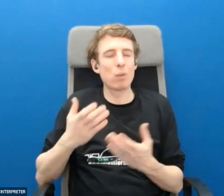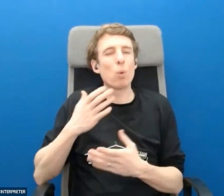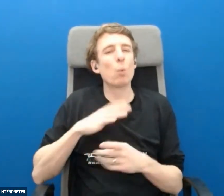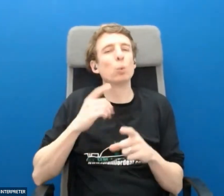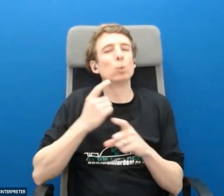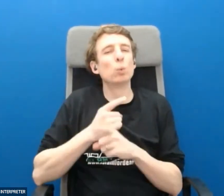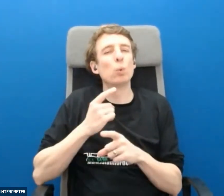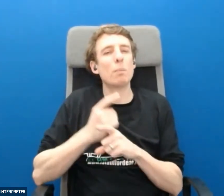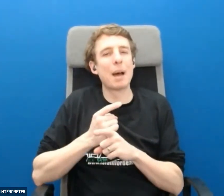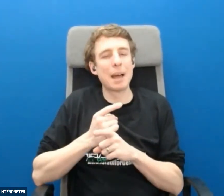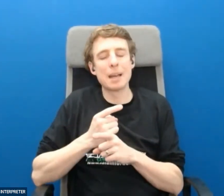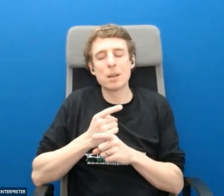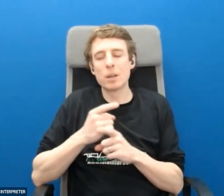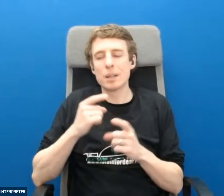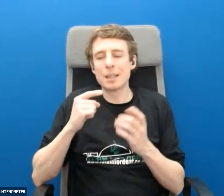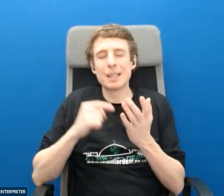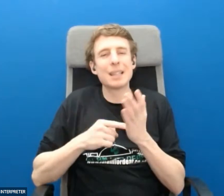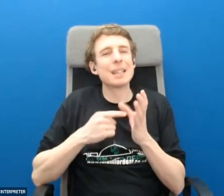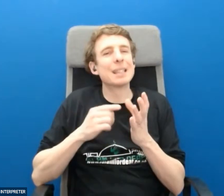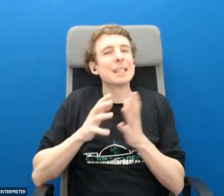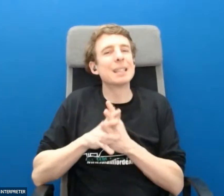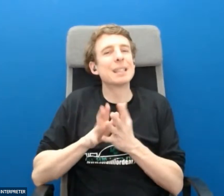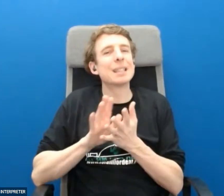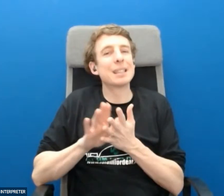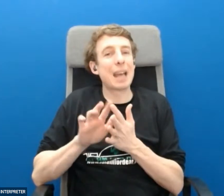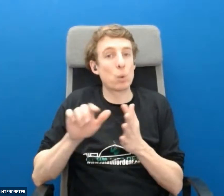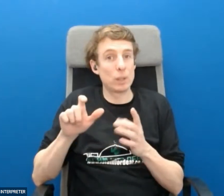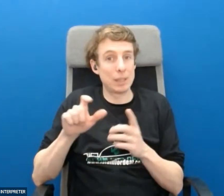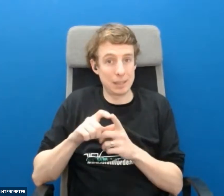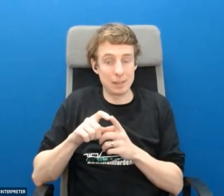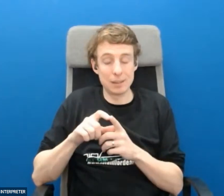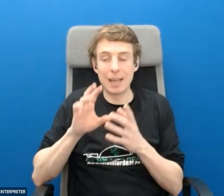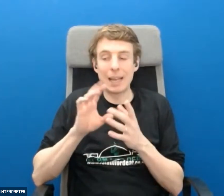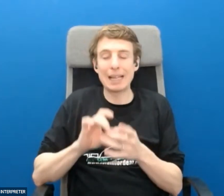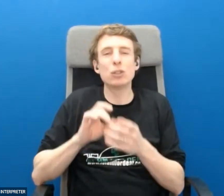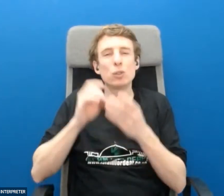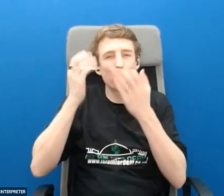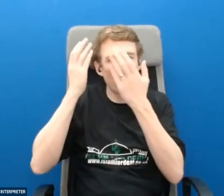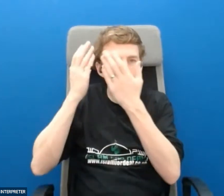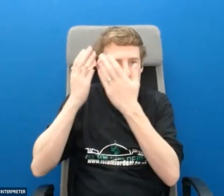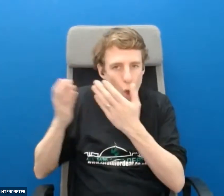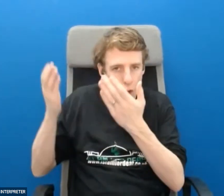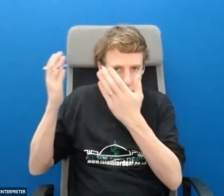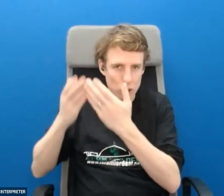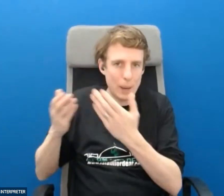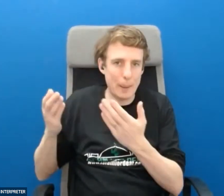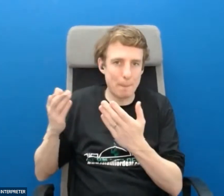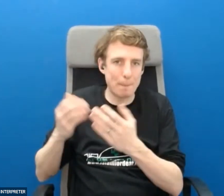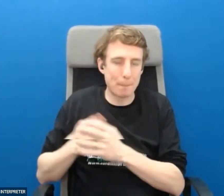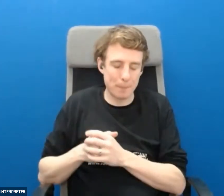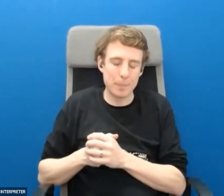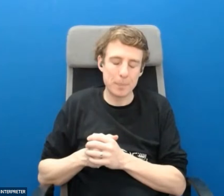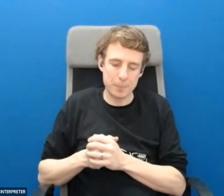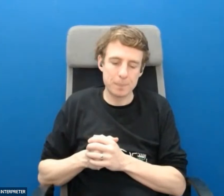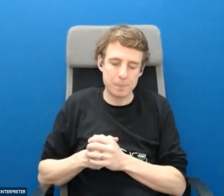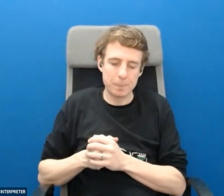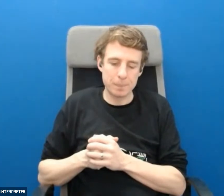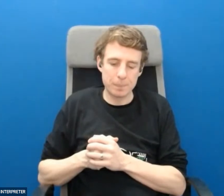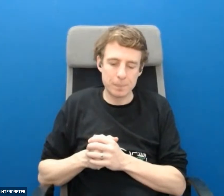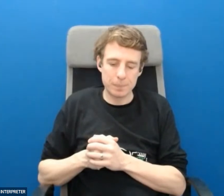of worship of Allah the Most High. And it can be looked at in two different